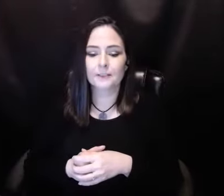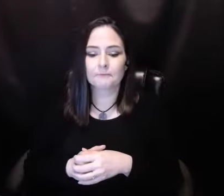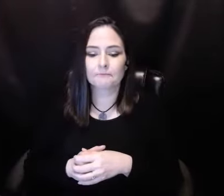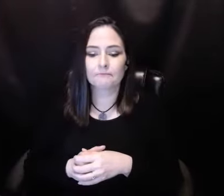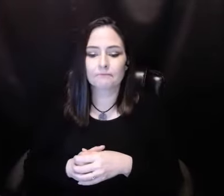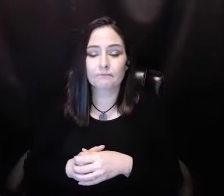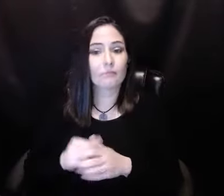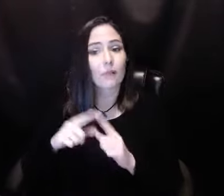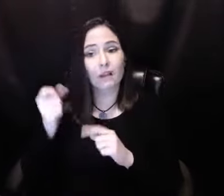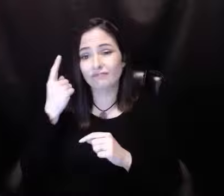And yeah,